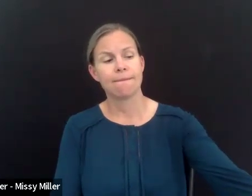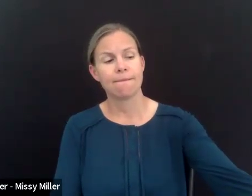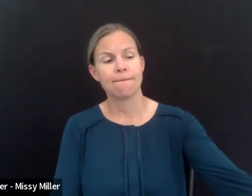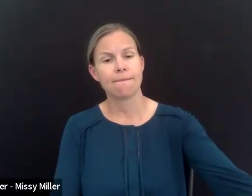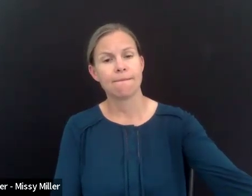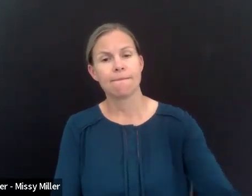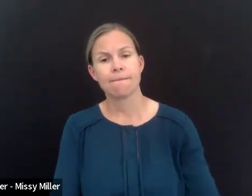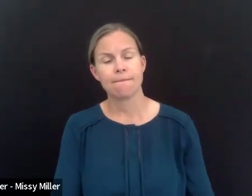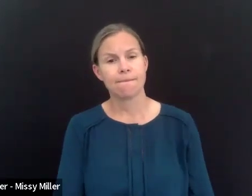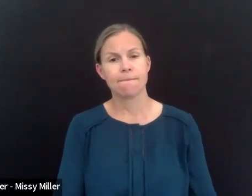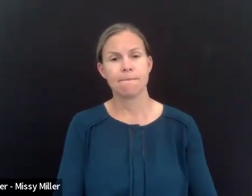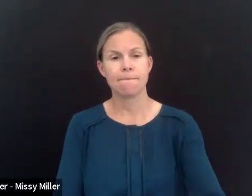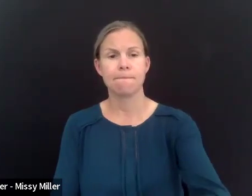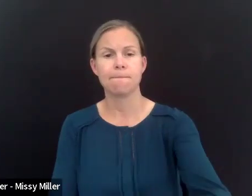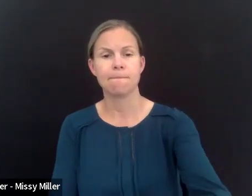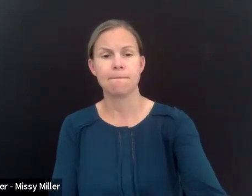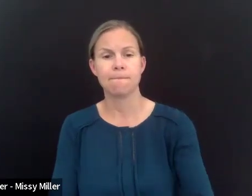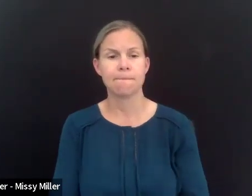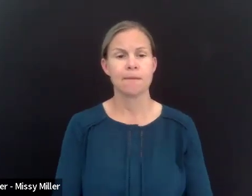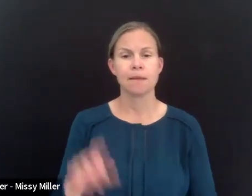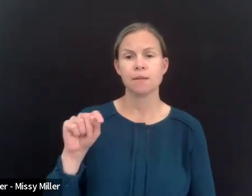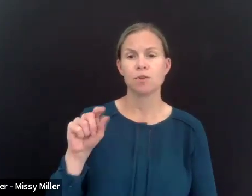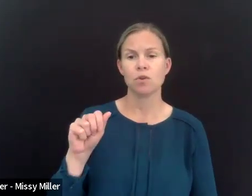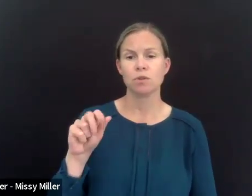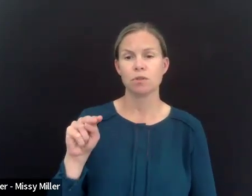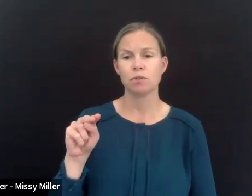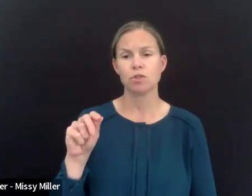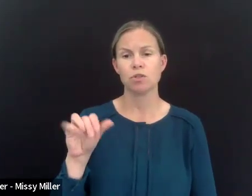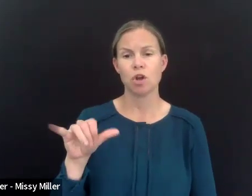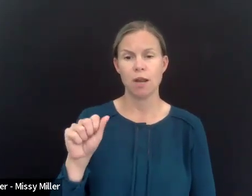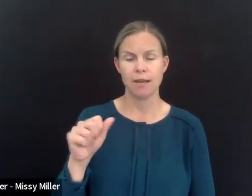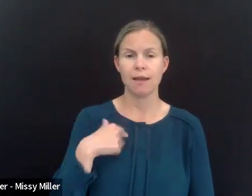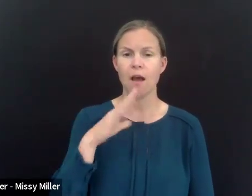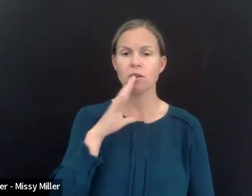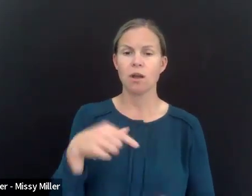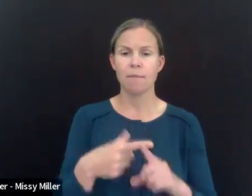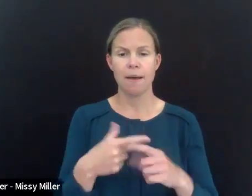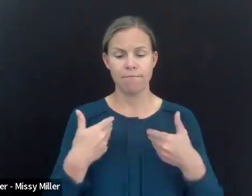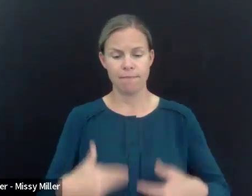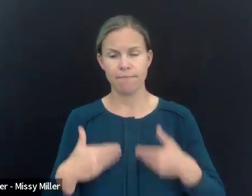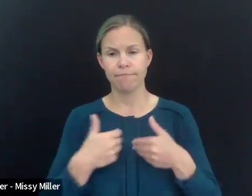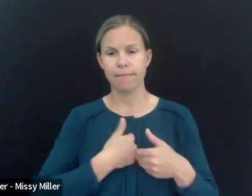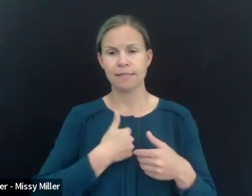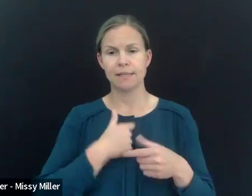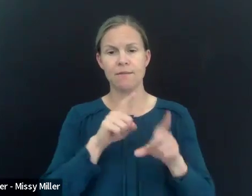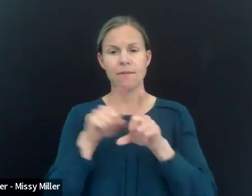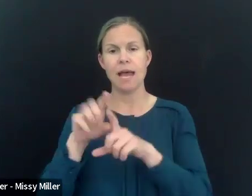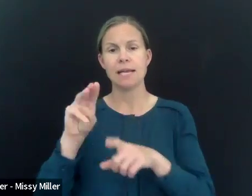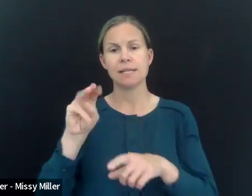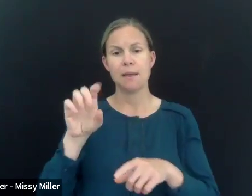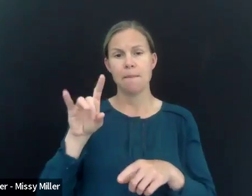Well, I'll talk as a midwife, and, in the opposite why, some midwives